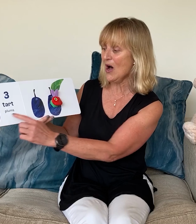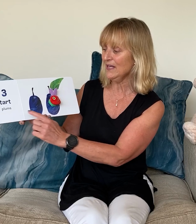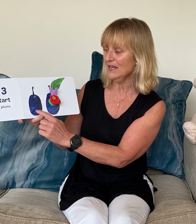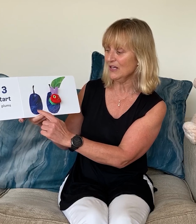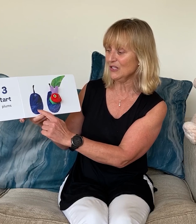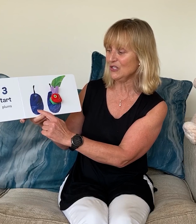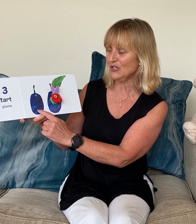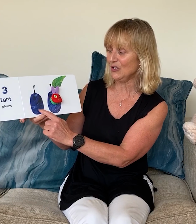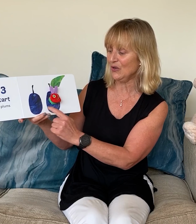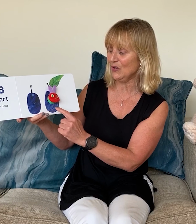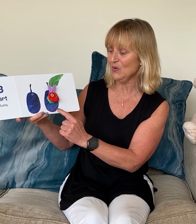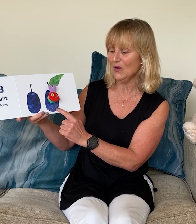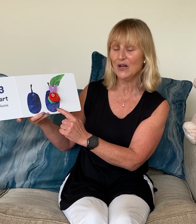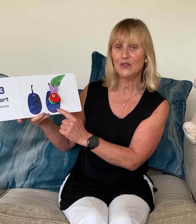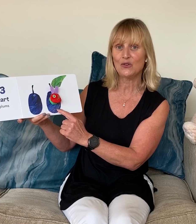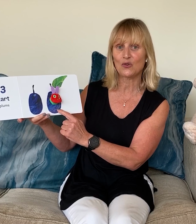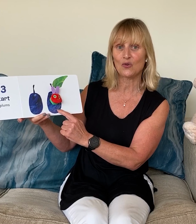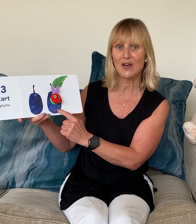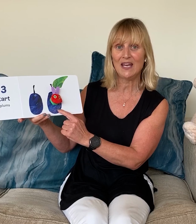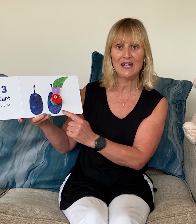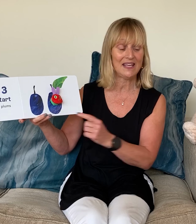One, two, three.